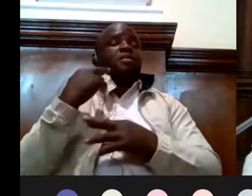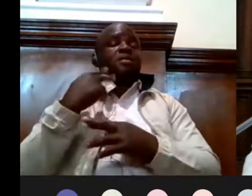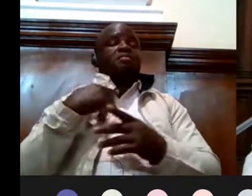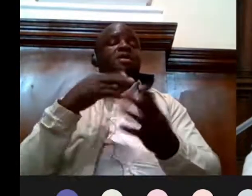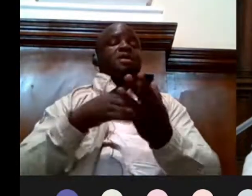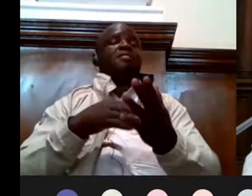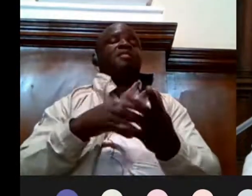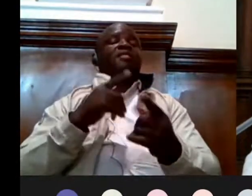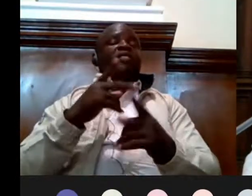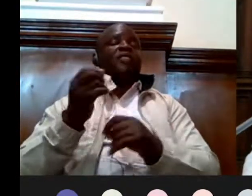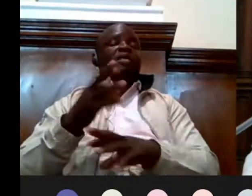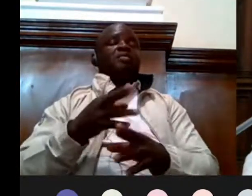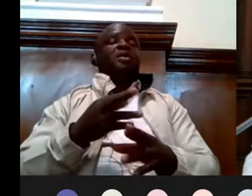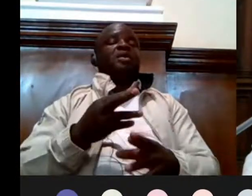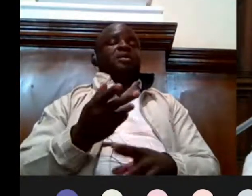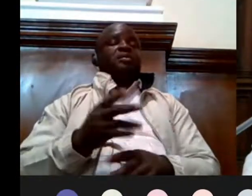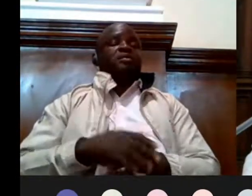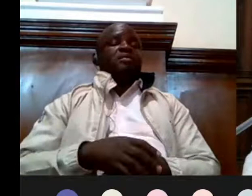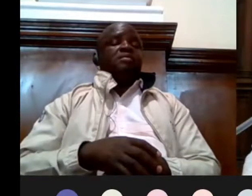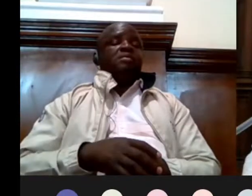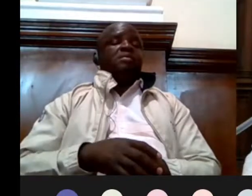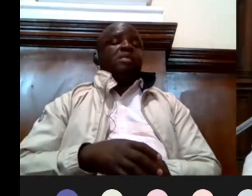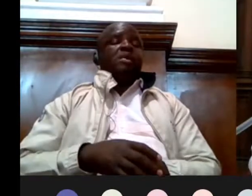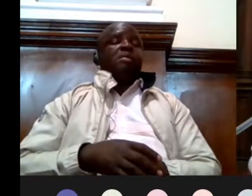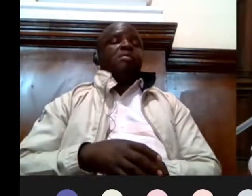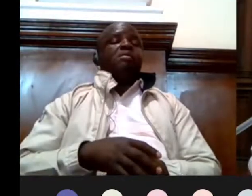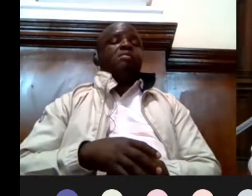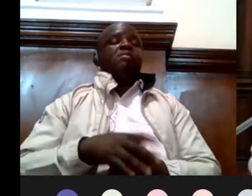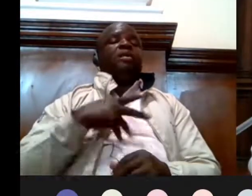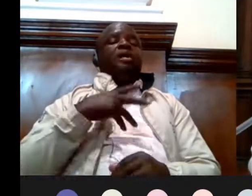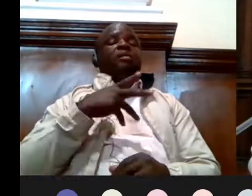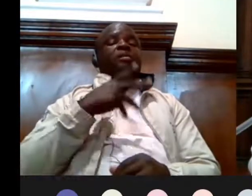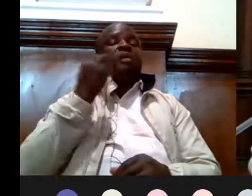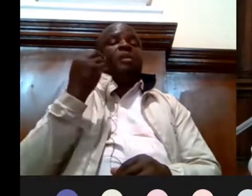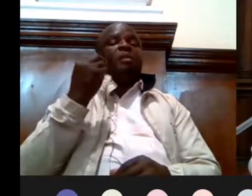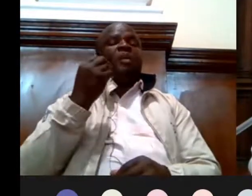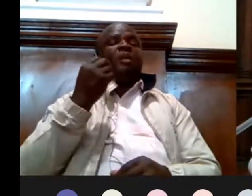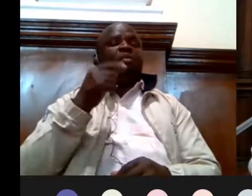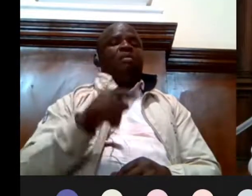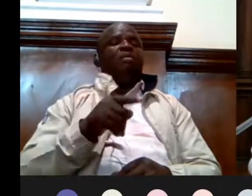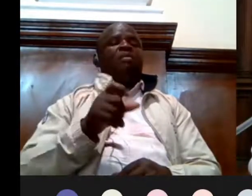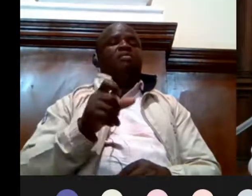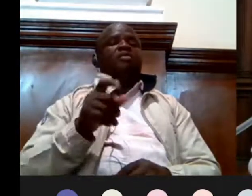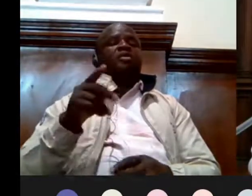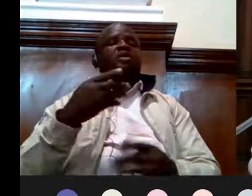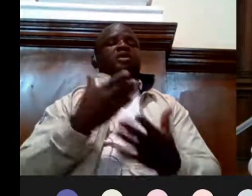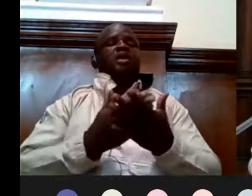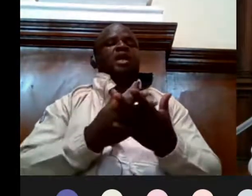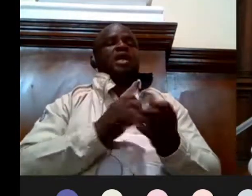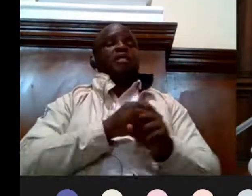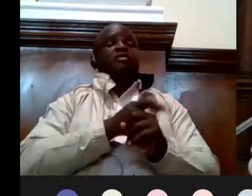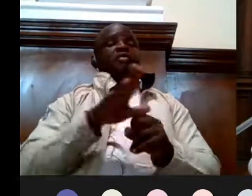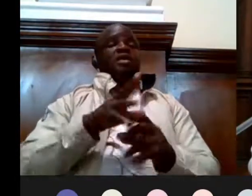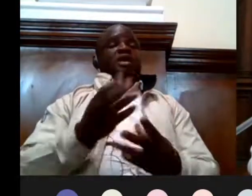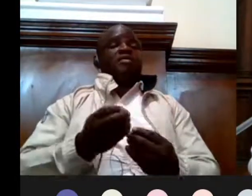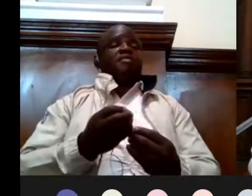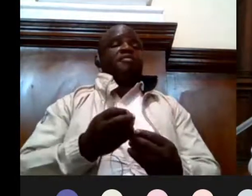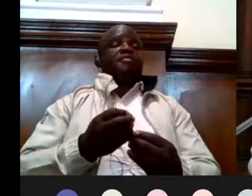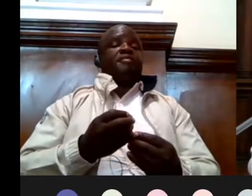sifika kubo omama uShelot Maxeke. I don't know how influence you have, comrade,